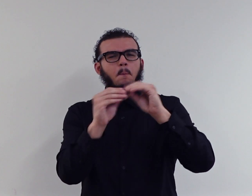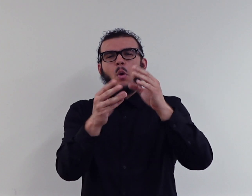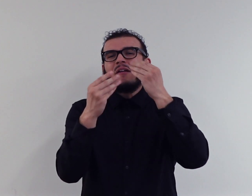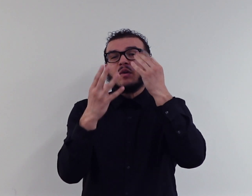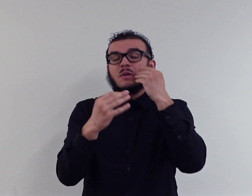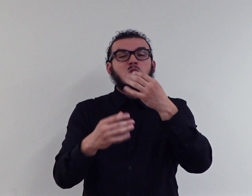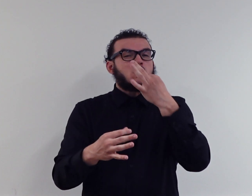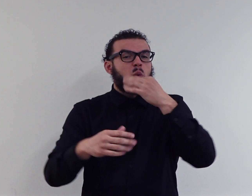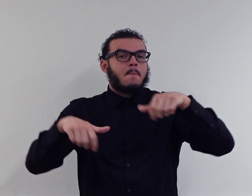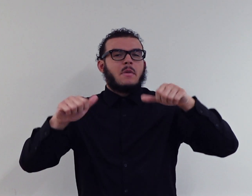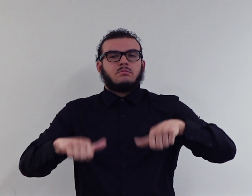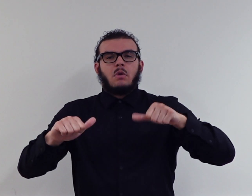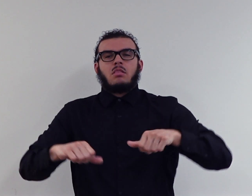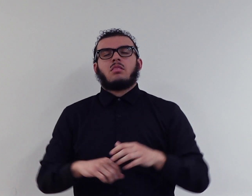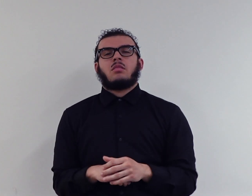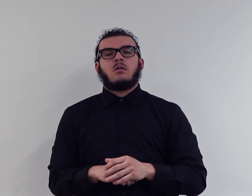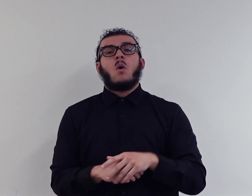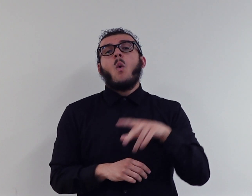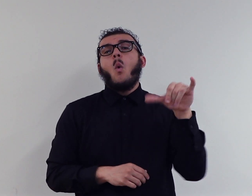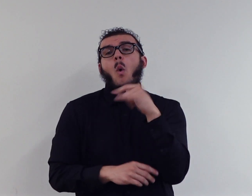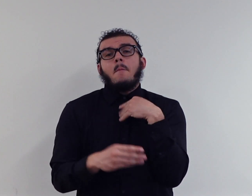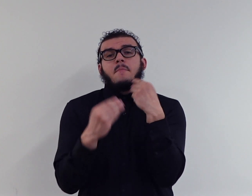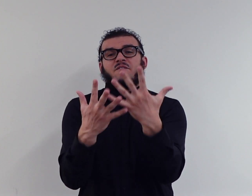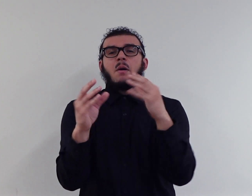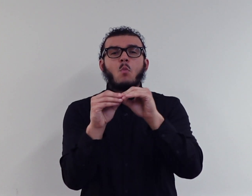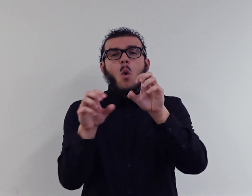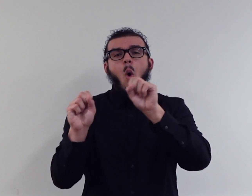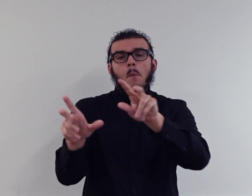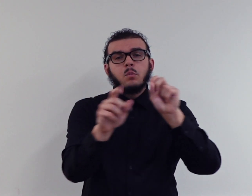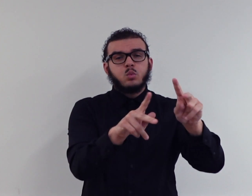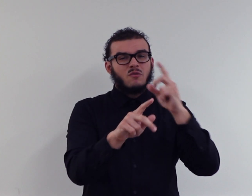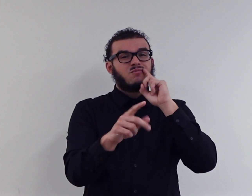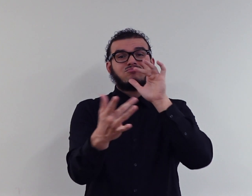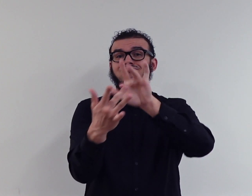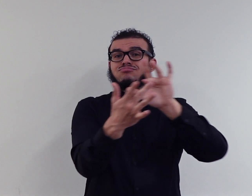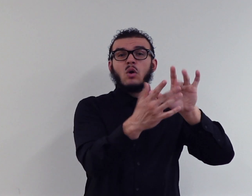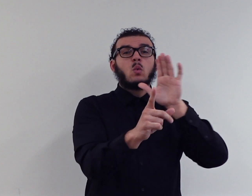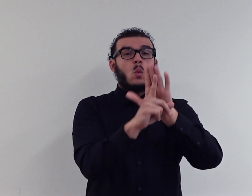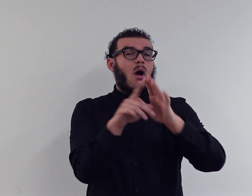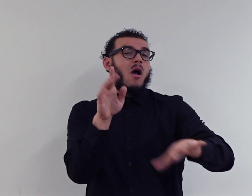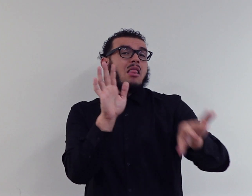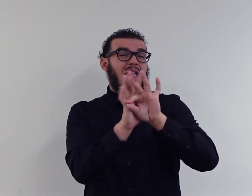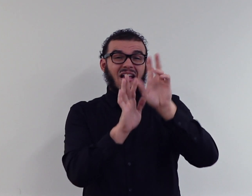we have it, as well as provide opportunities to contact your elected officials and let them